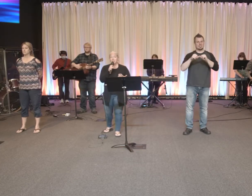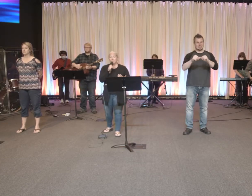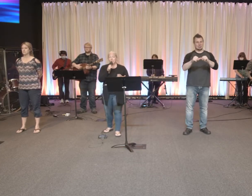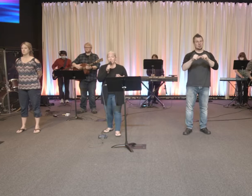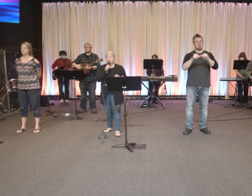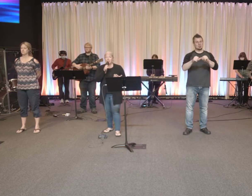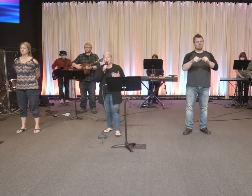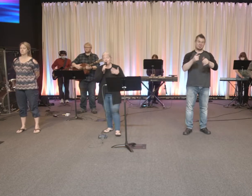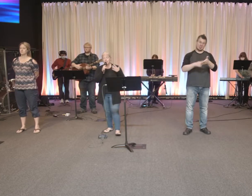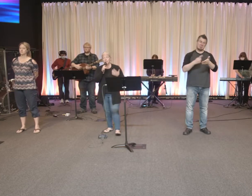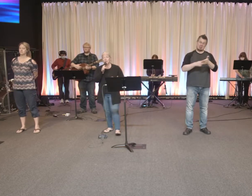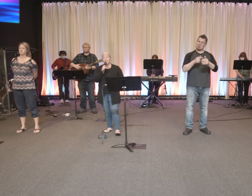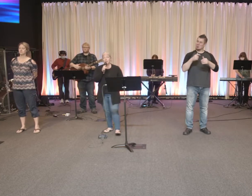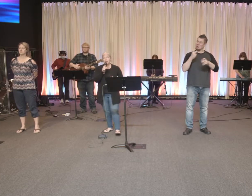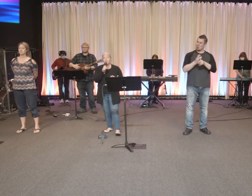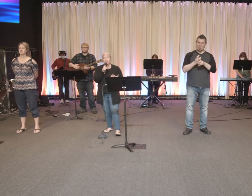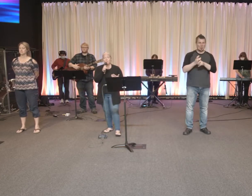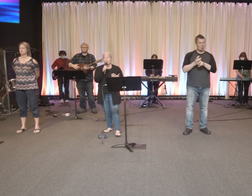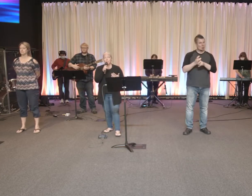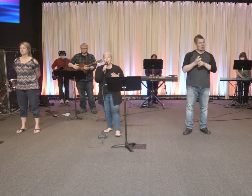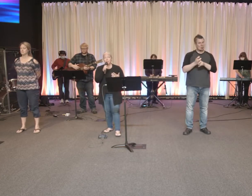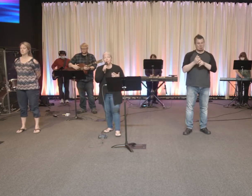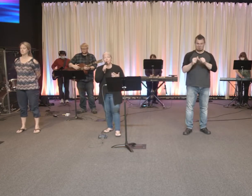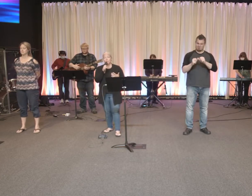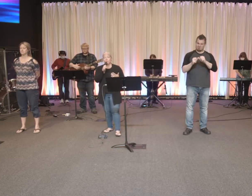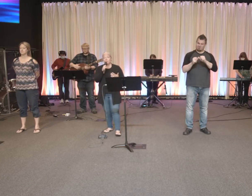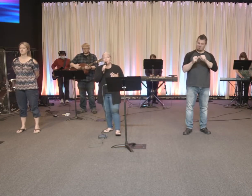days, because it is hard.